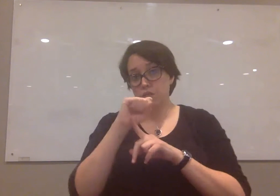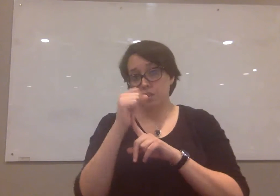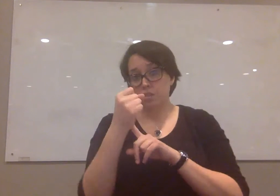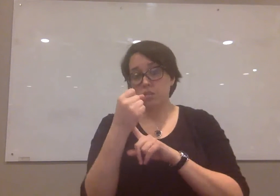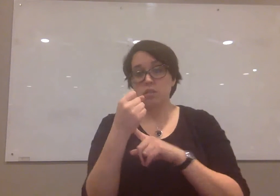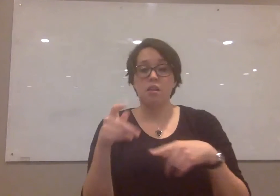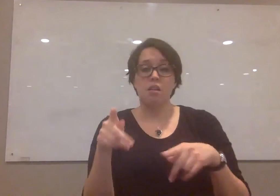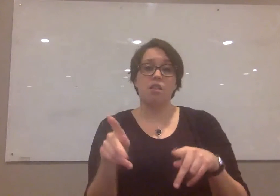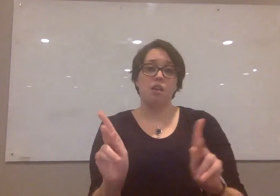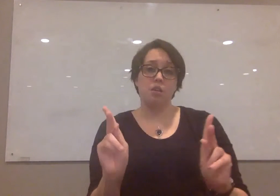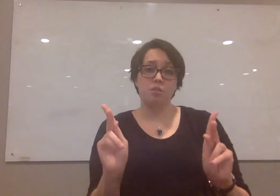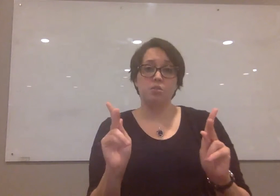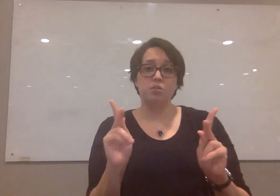the via